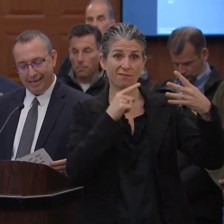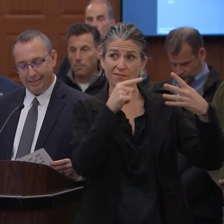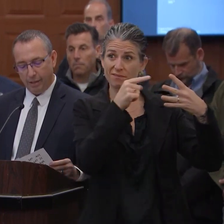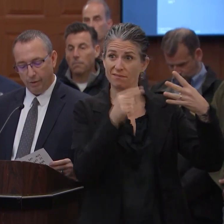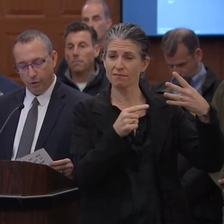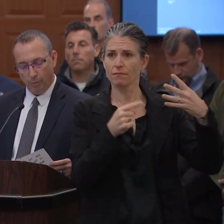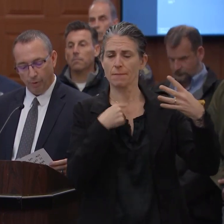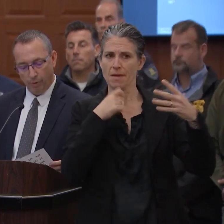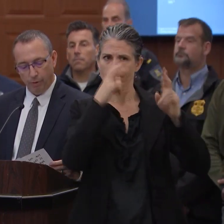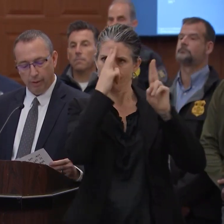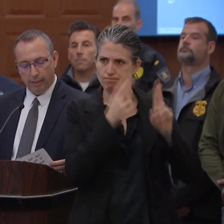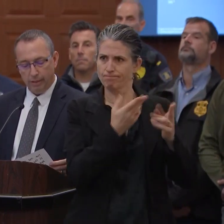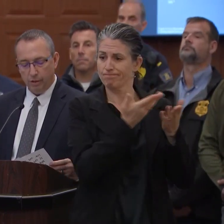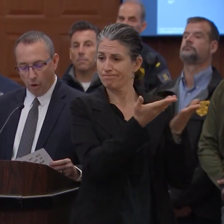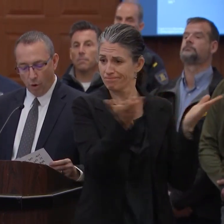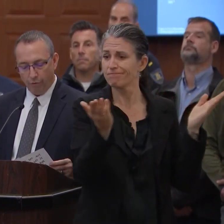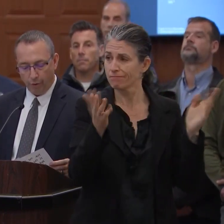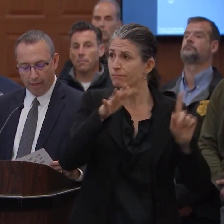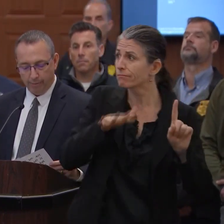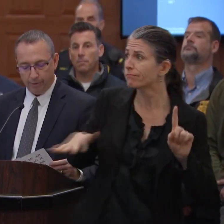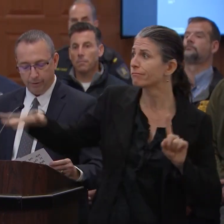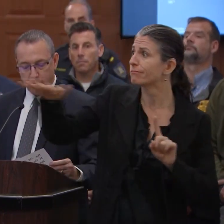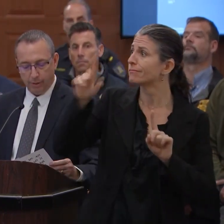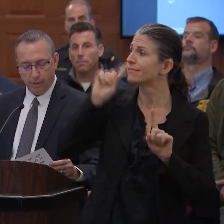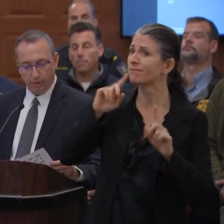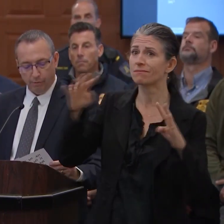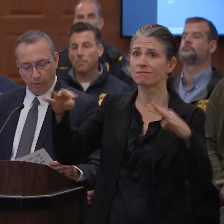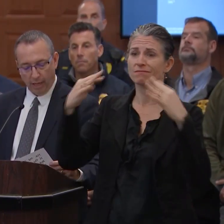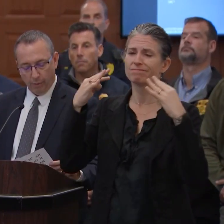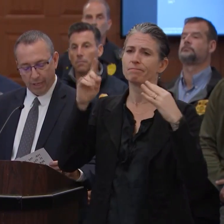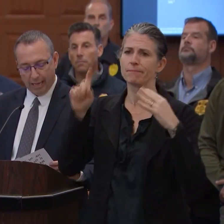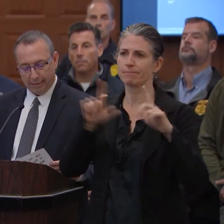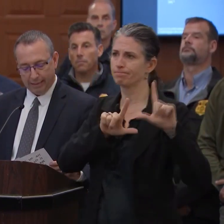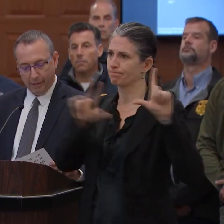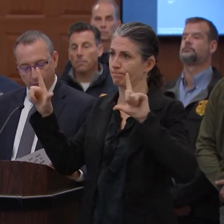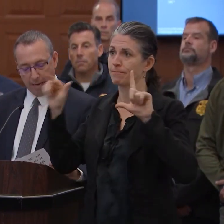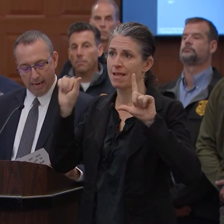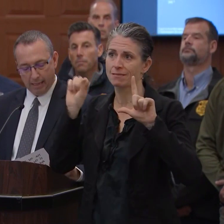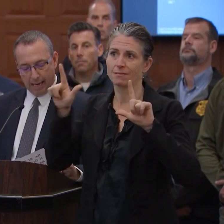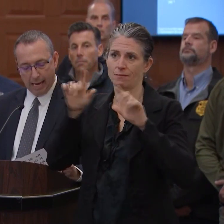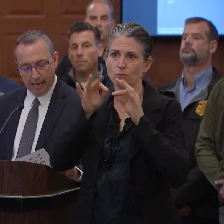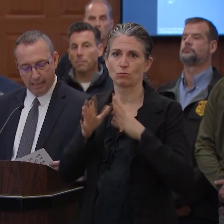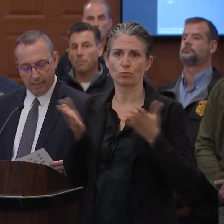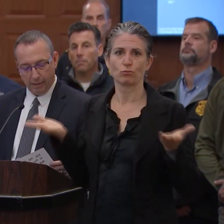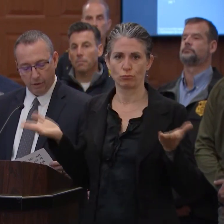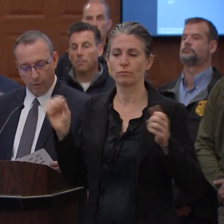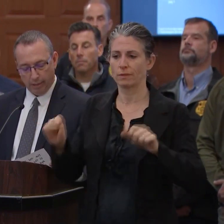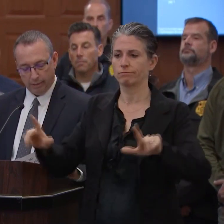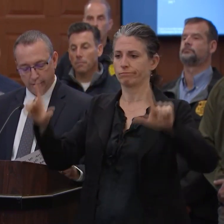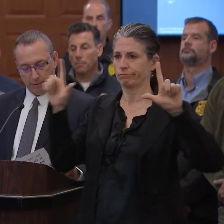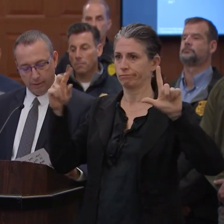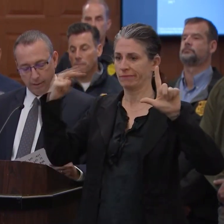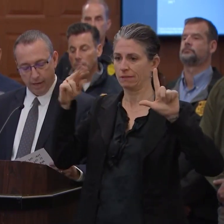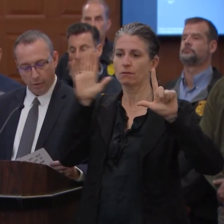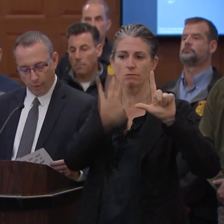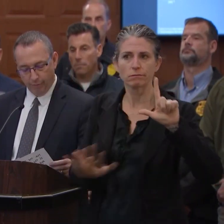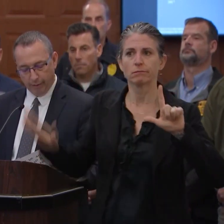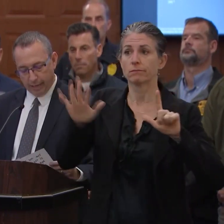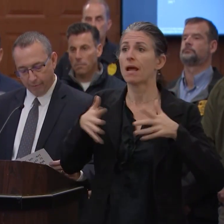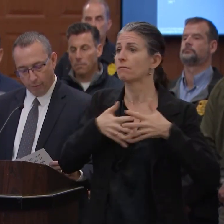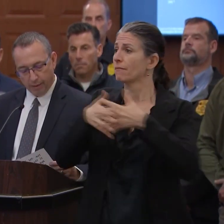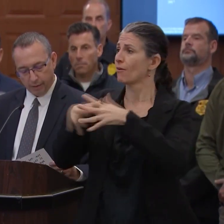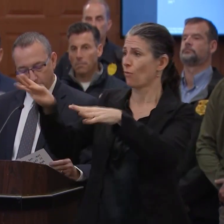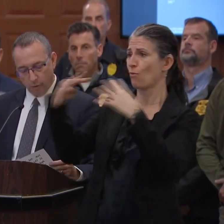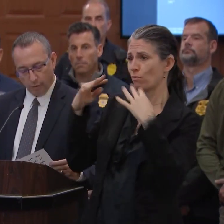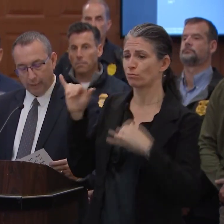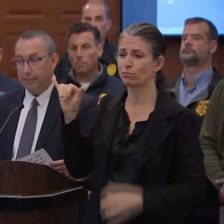the ASL interpreter is in all frames for language access here in Maine and the U.S. They are grieving and